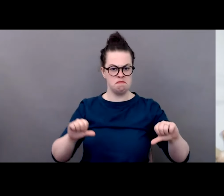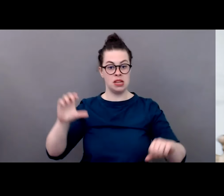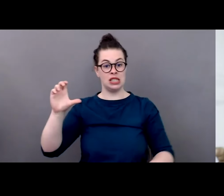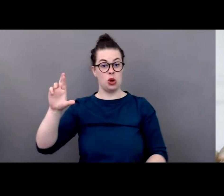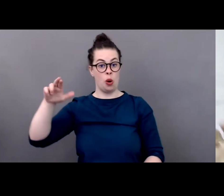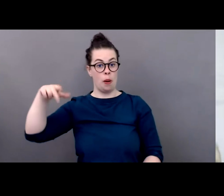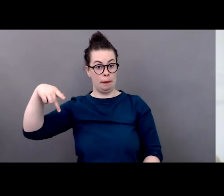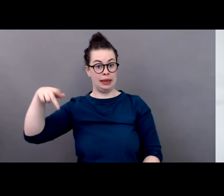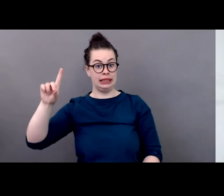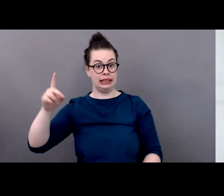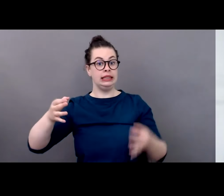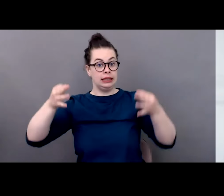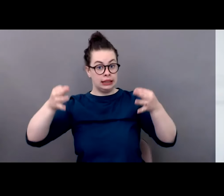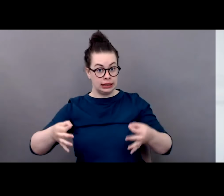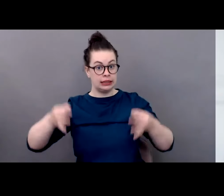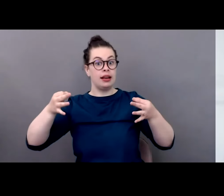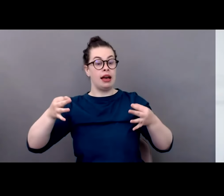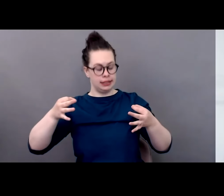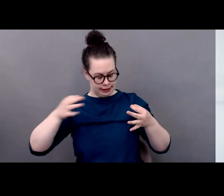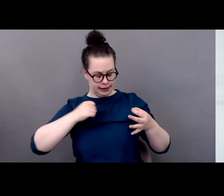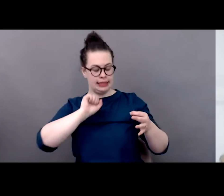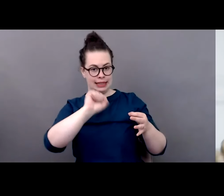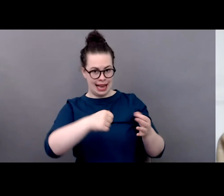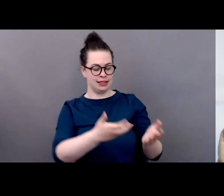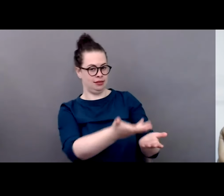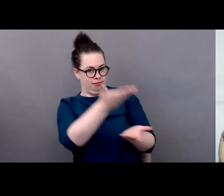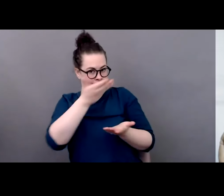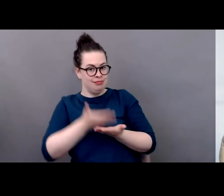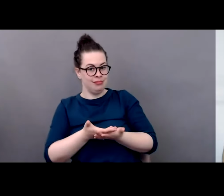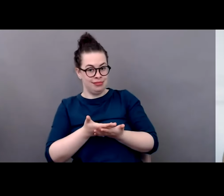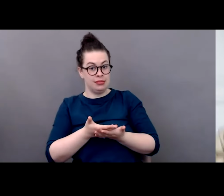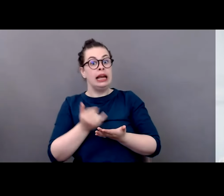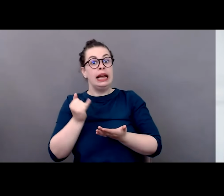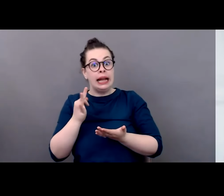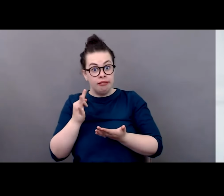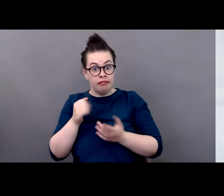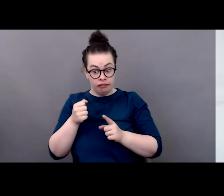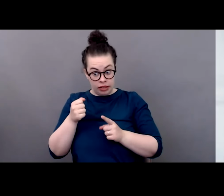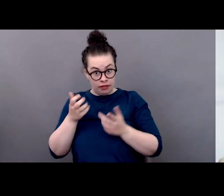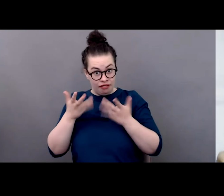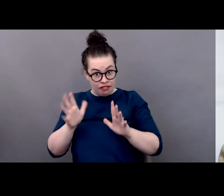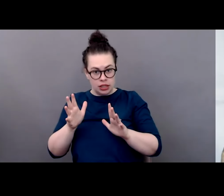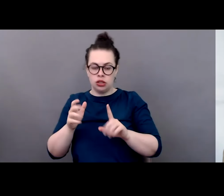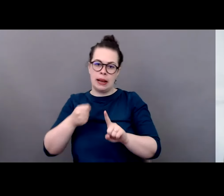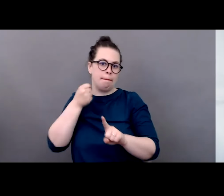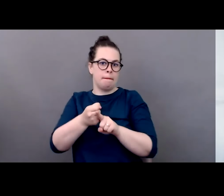how international human rights law is developed. In our case specifically, they set very important